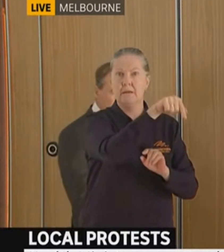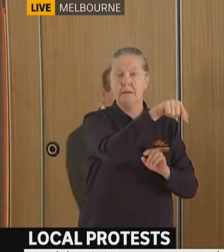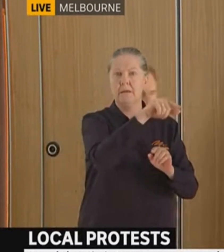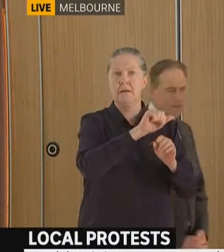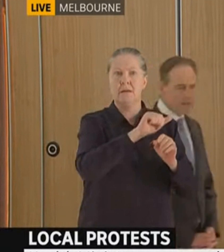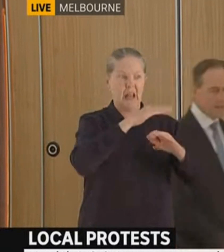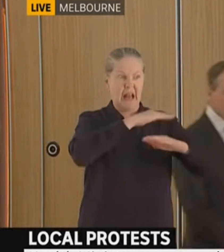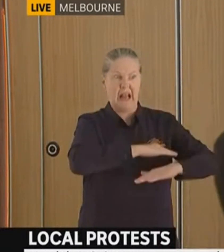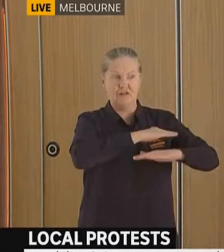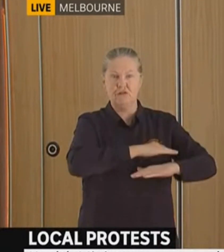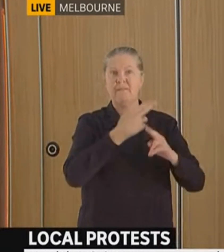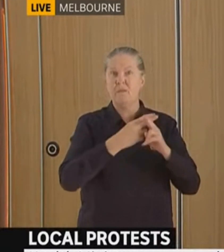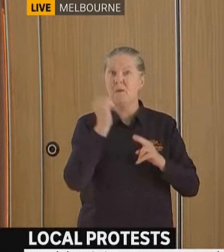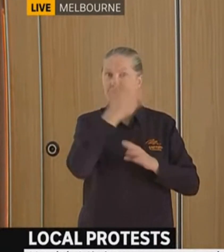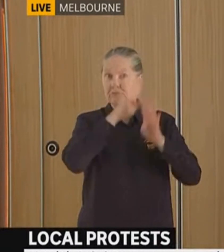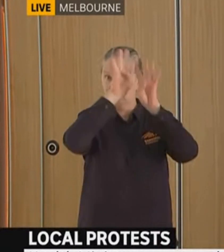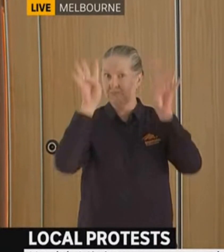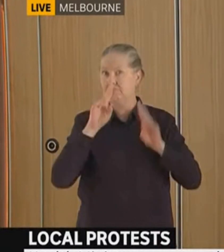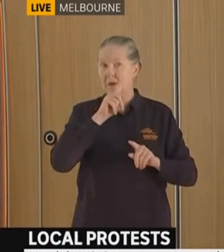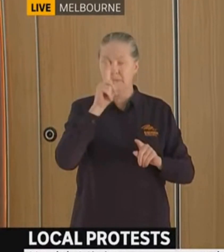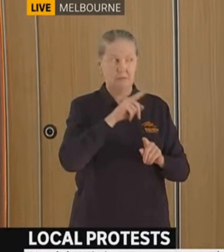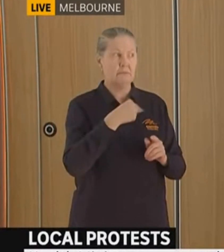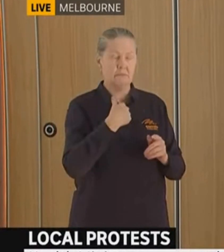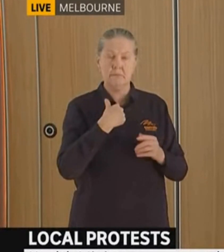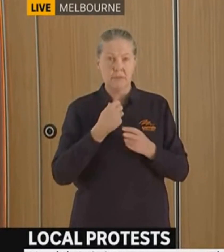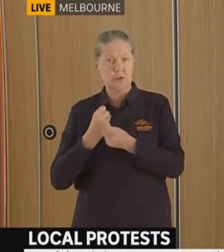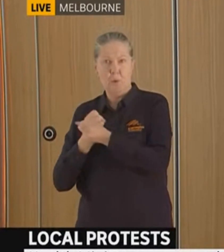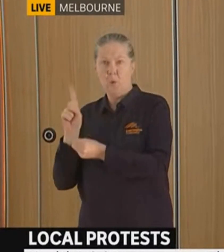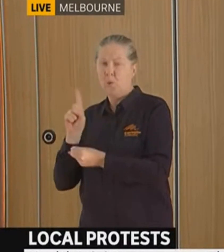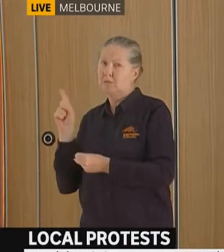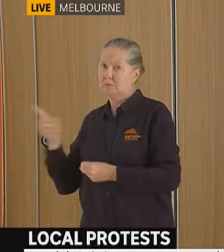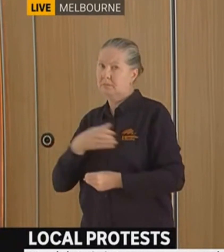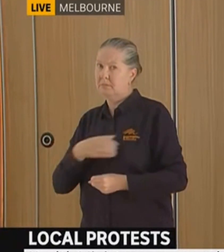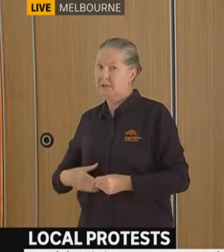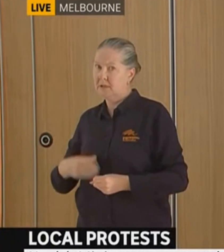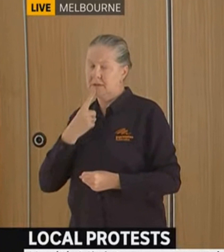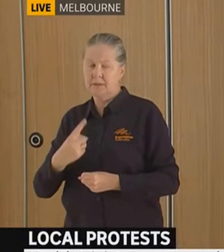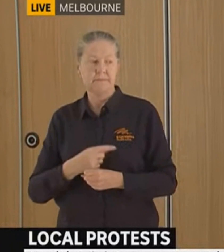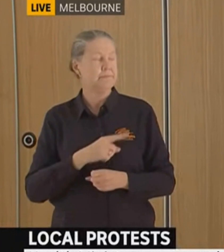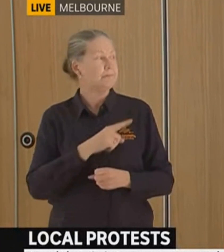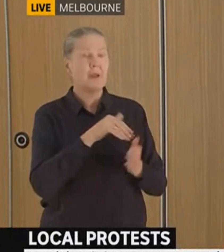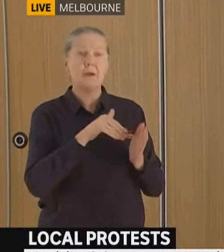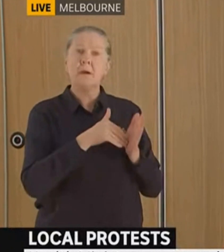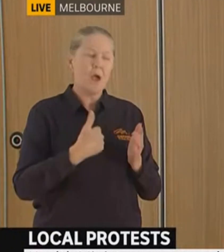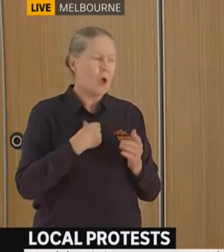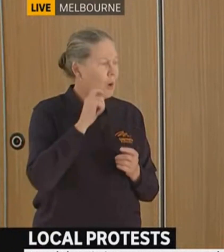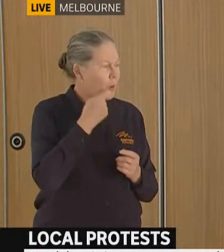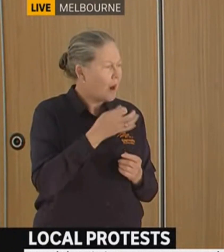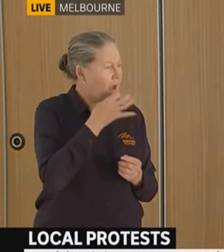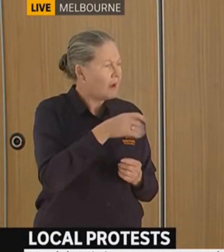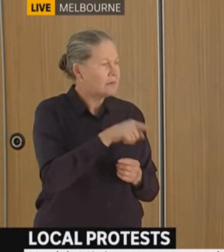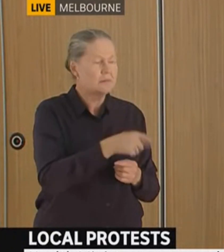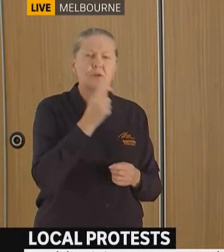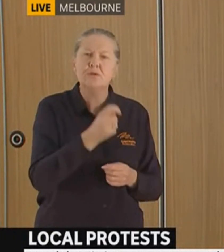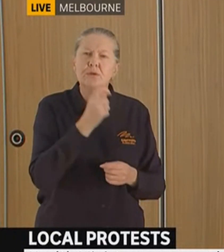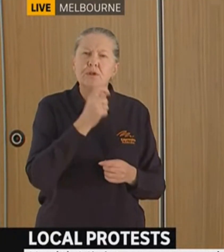one of the things that absolutely terrified us at the outset of this pandemic was the consequence of an outbreak